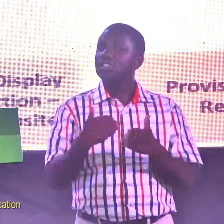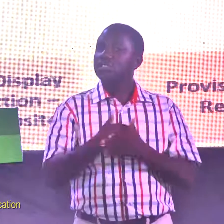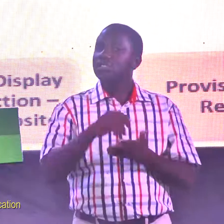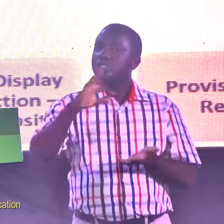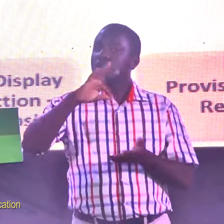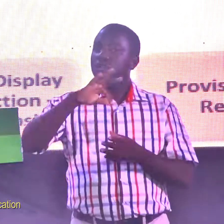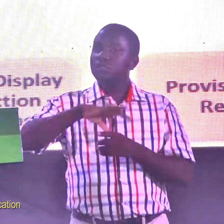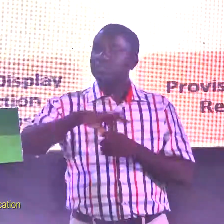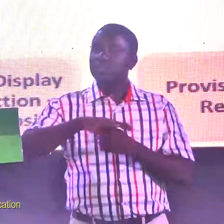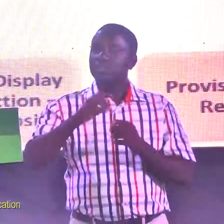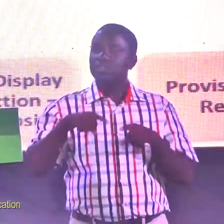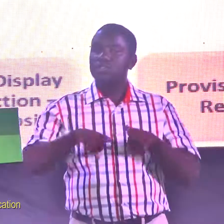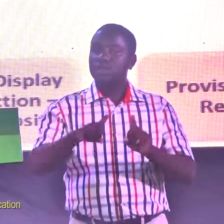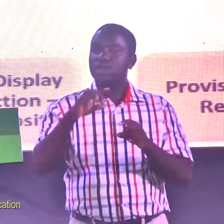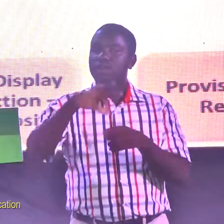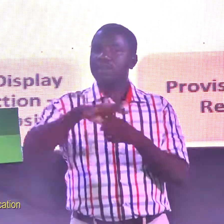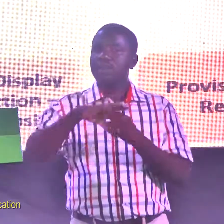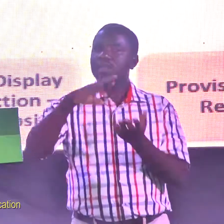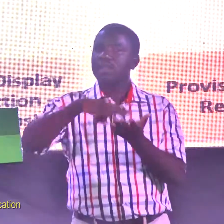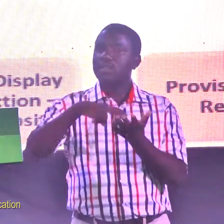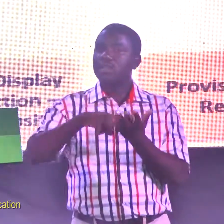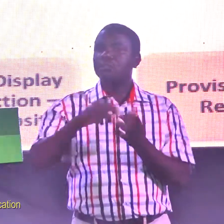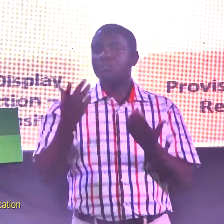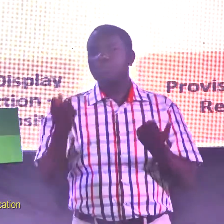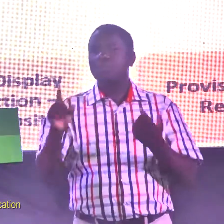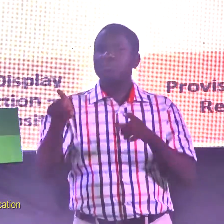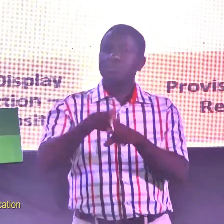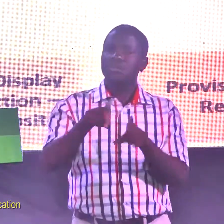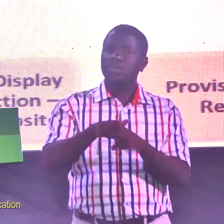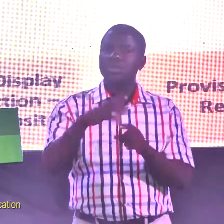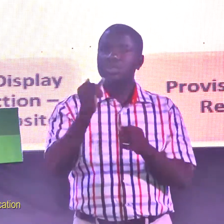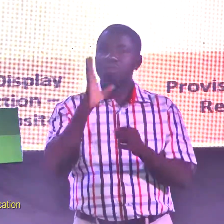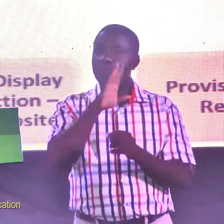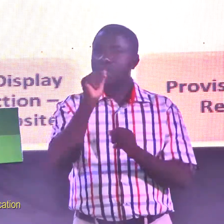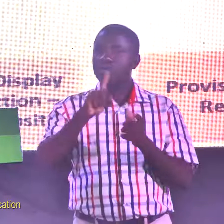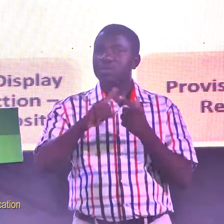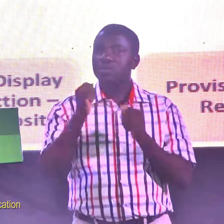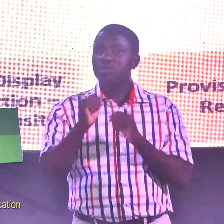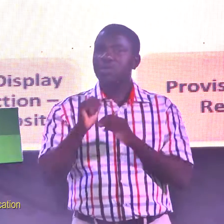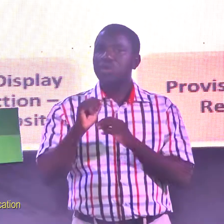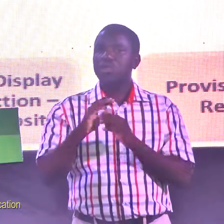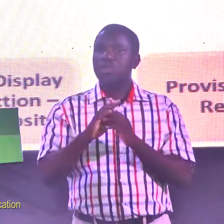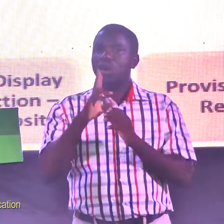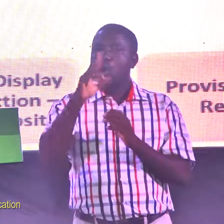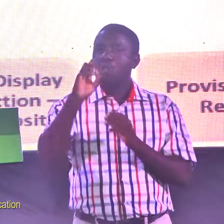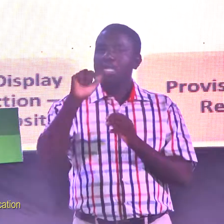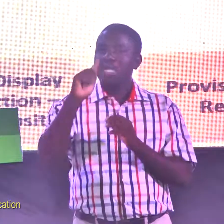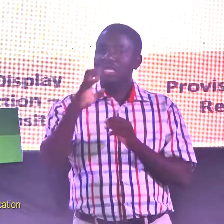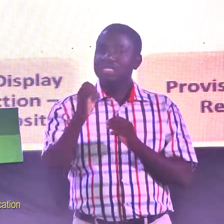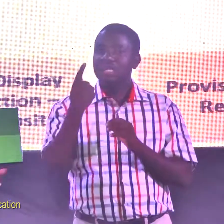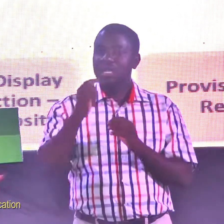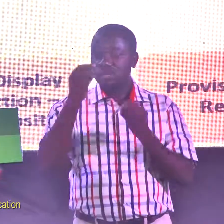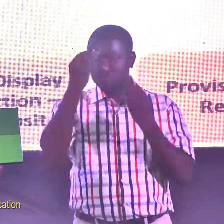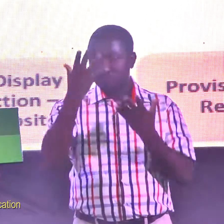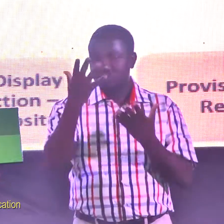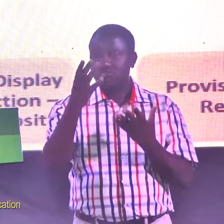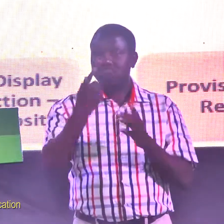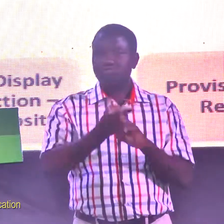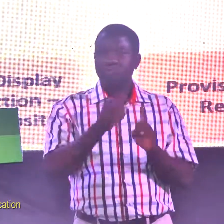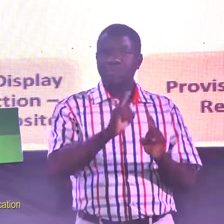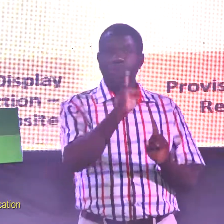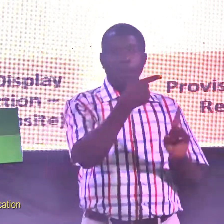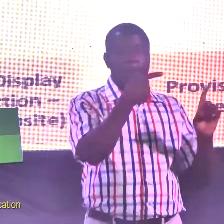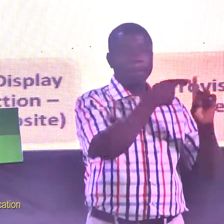registration, but also voters are able to update their details. They're able to transfer from one polling station